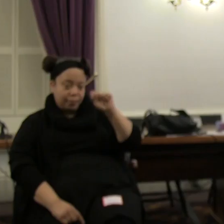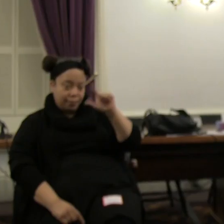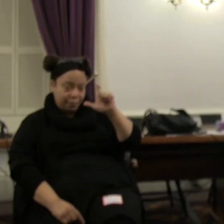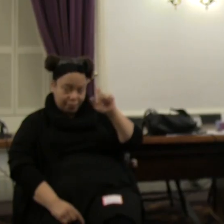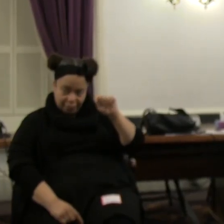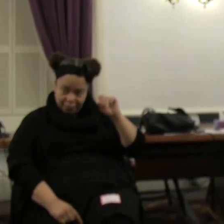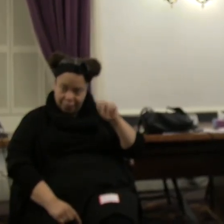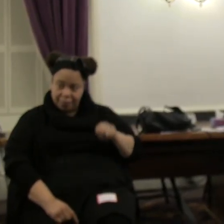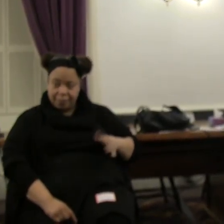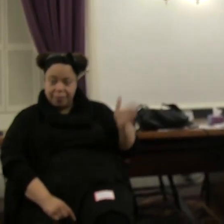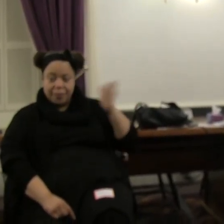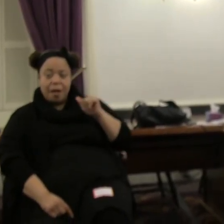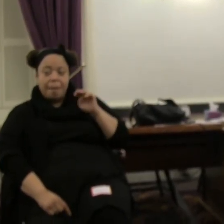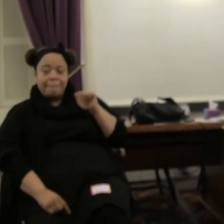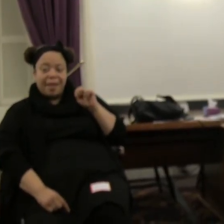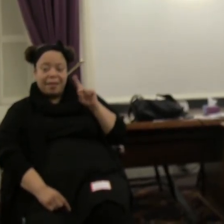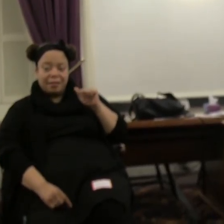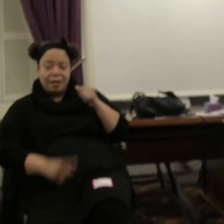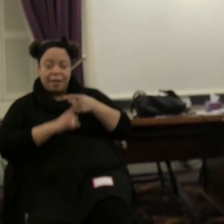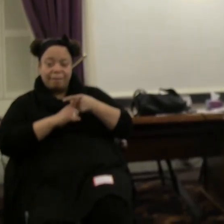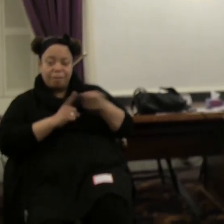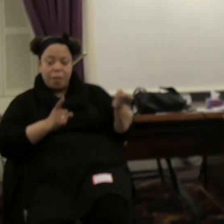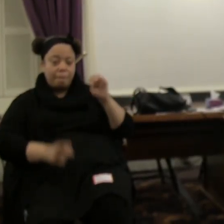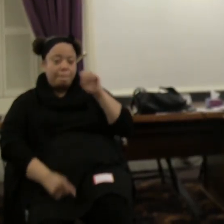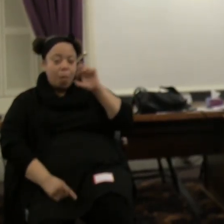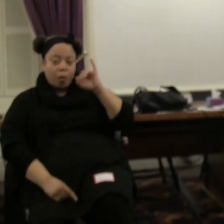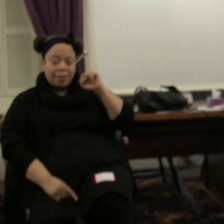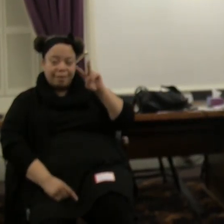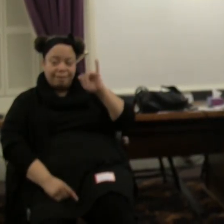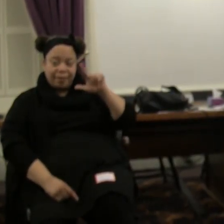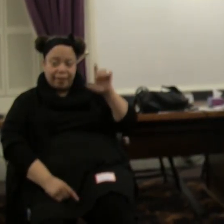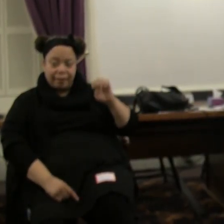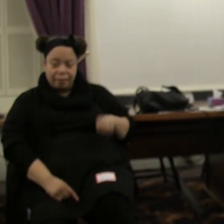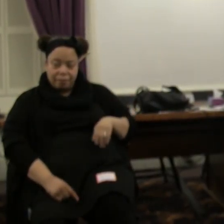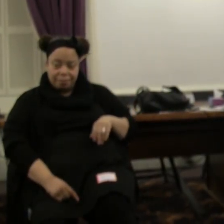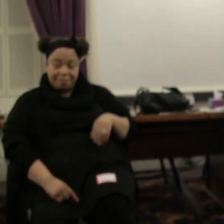Thanks for coming. Tamara from Burlington. Great.